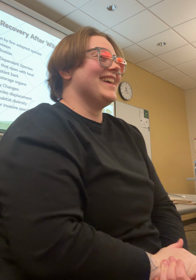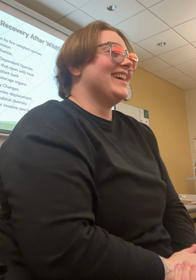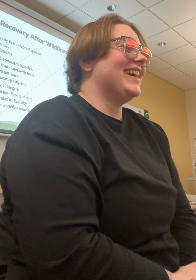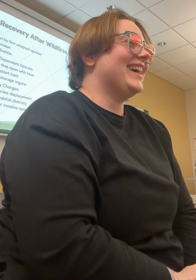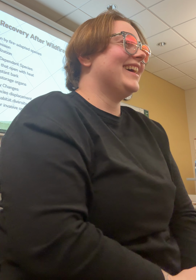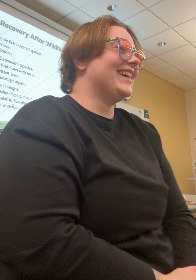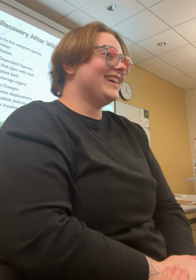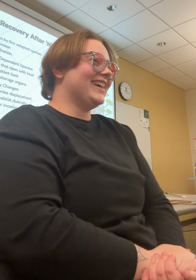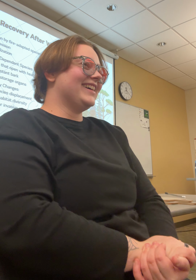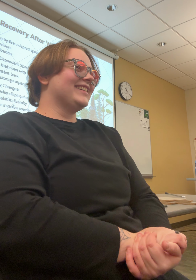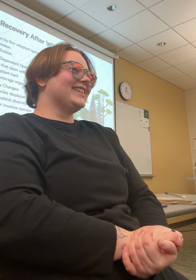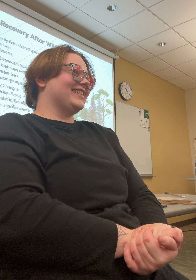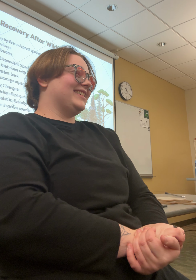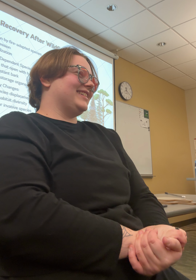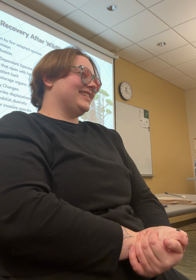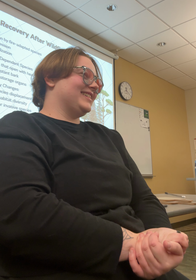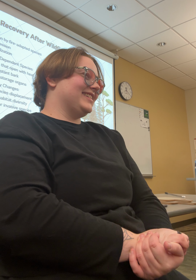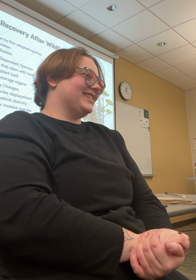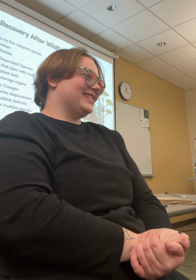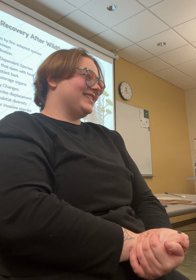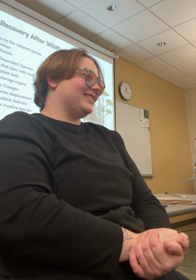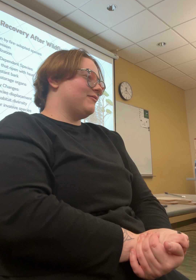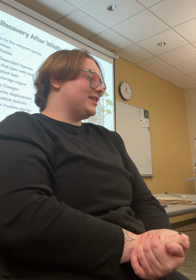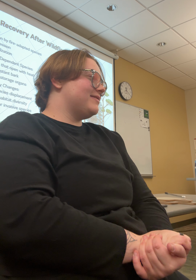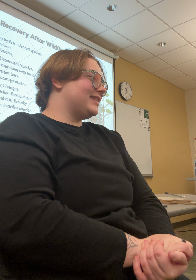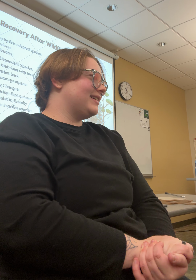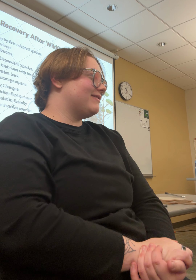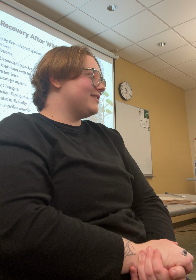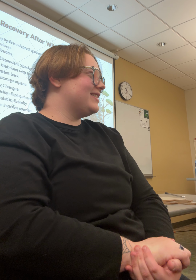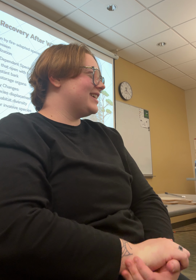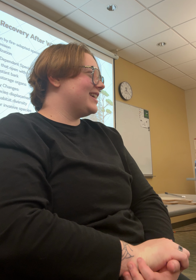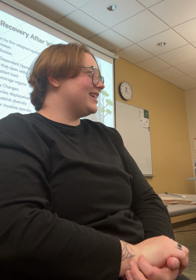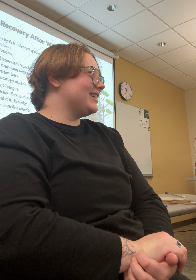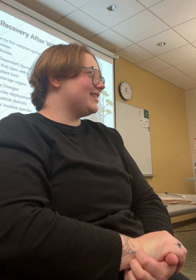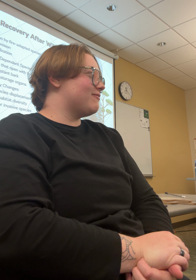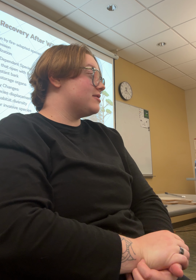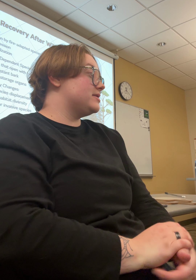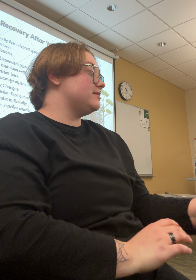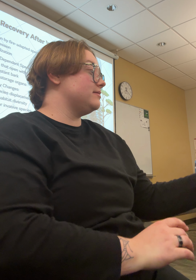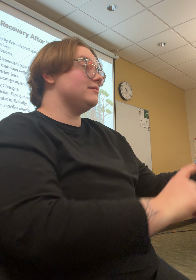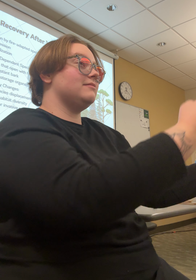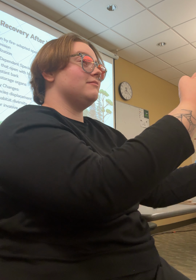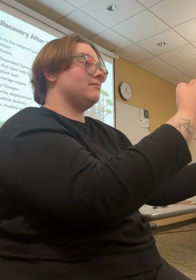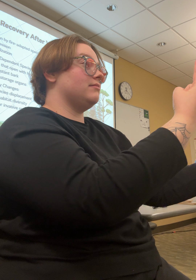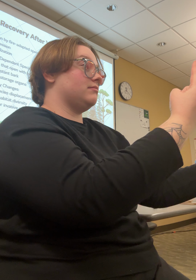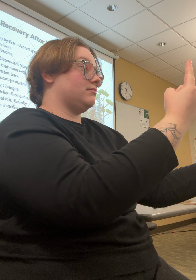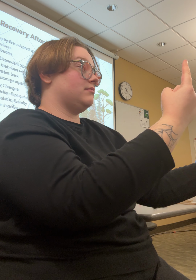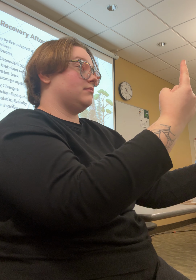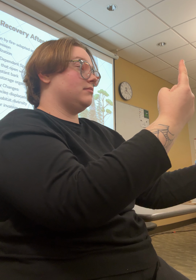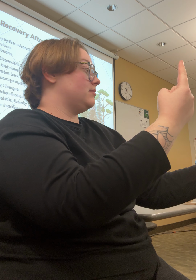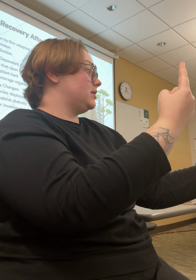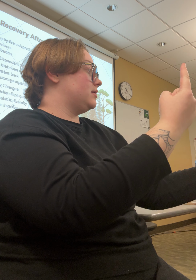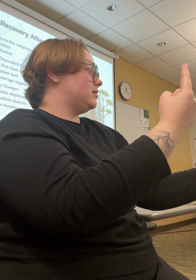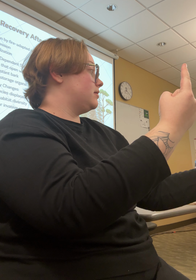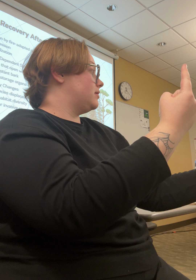That's like later, yeah. I even asked. What do you think? What do you I even made some think? dark One. ones, and it was fun. It was very I think that, It's oh,